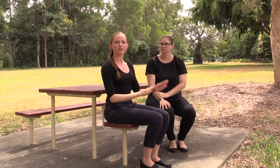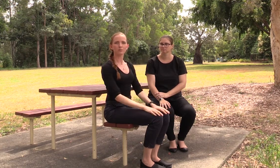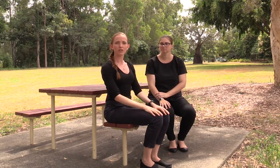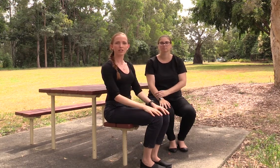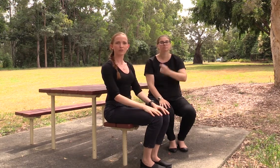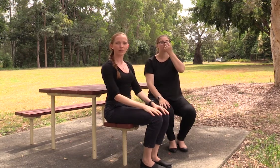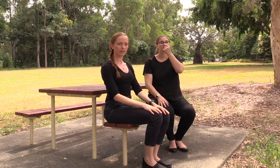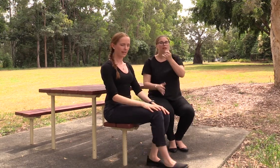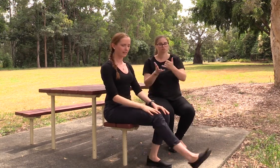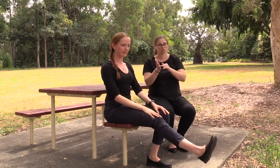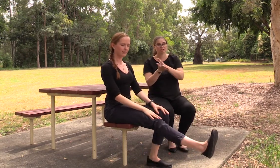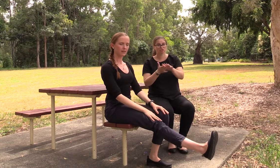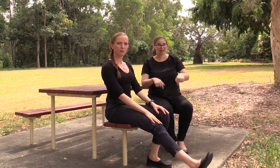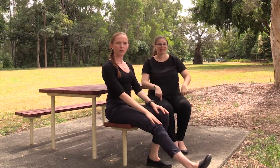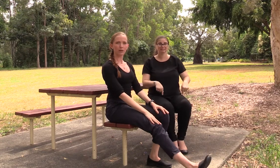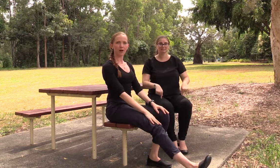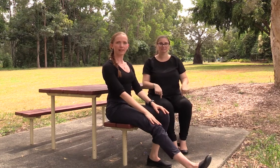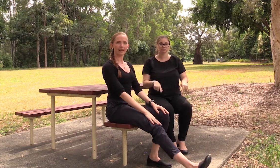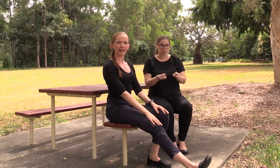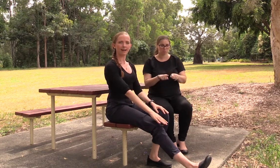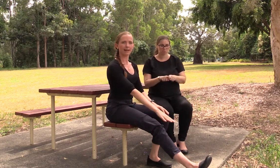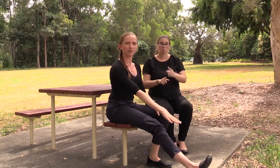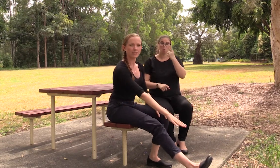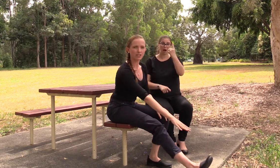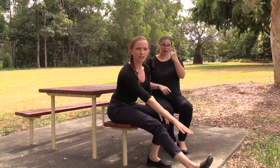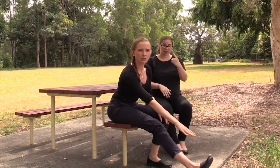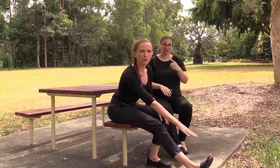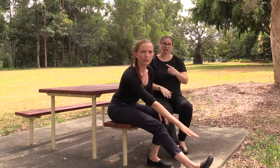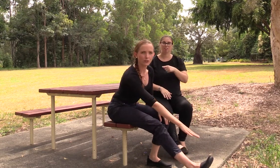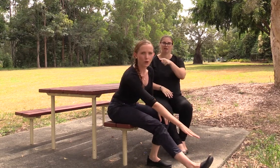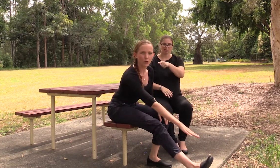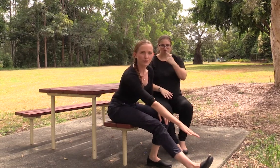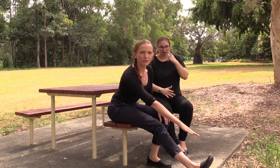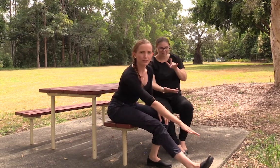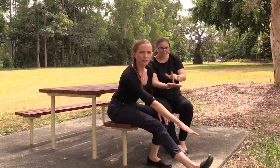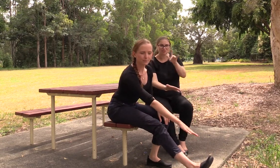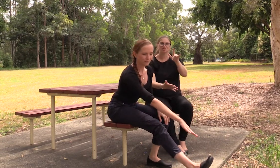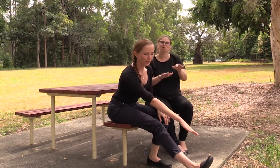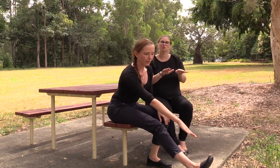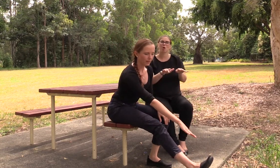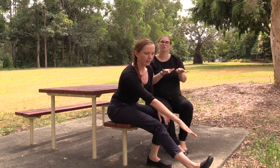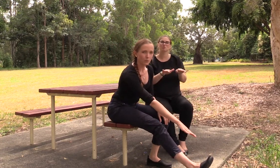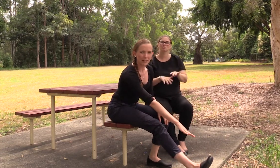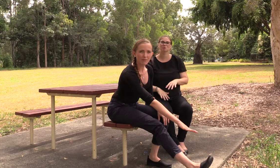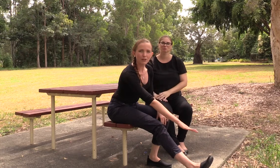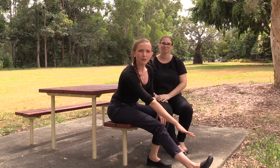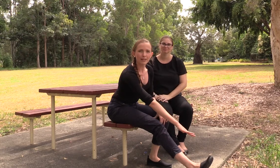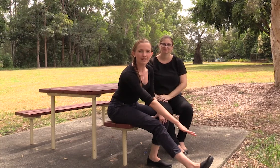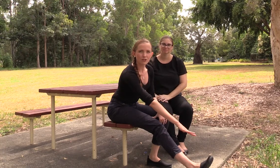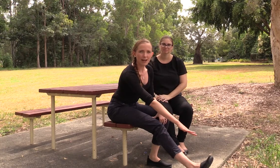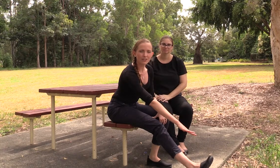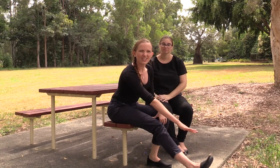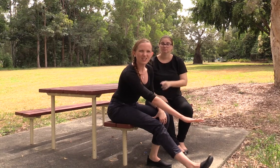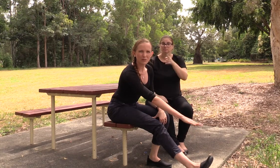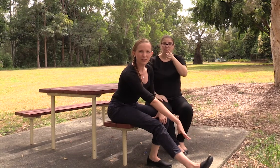And also some stretches for your legs. Putting one leg out and reaching towards your toes. Whenever you're doing